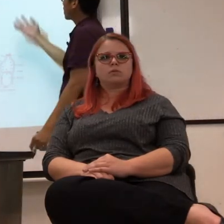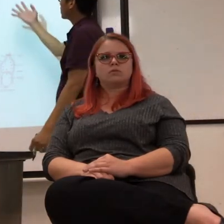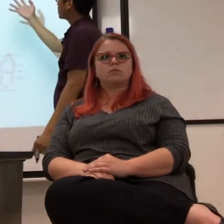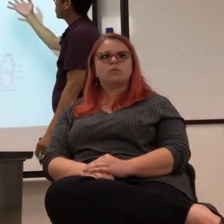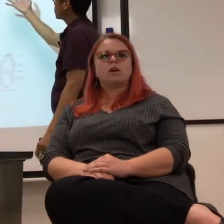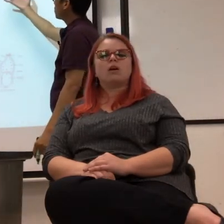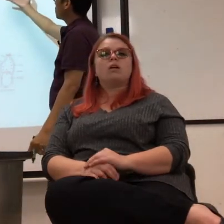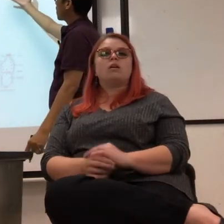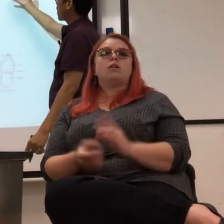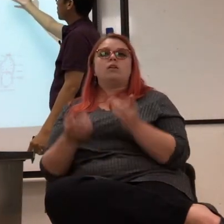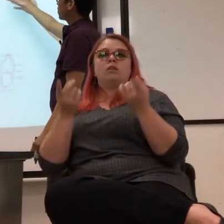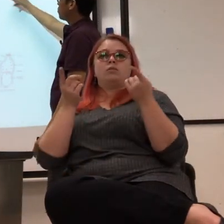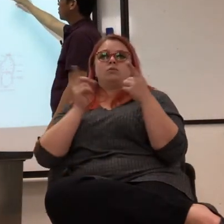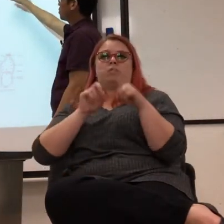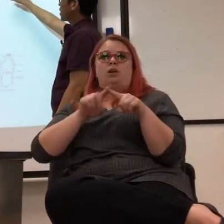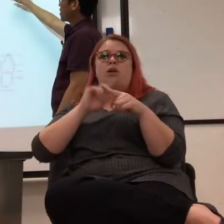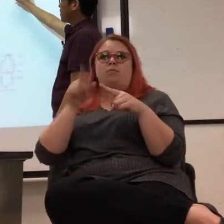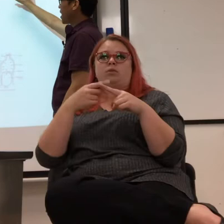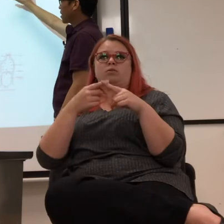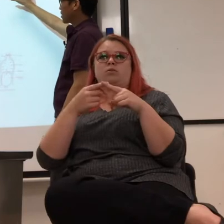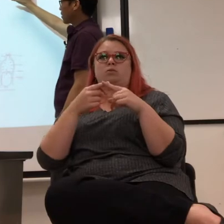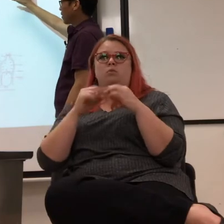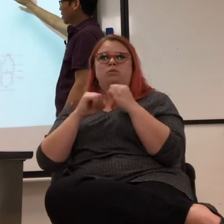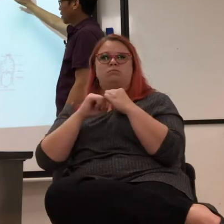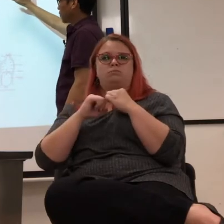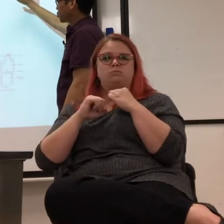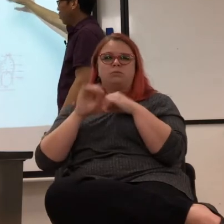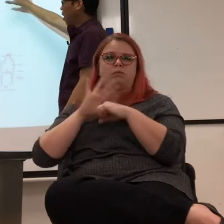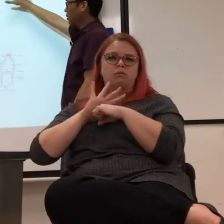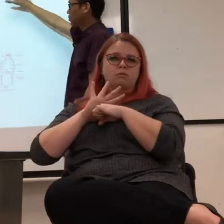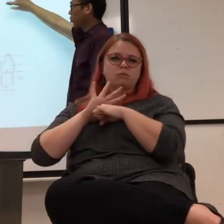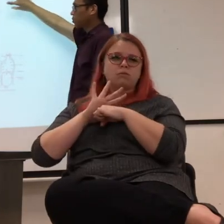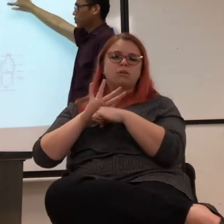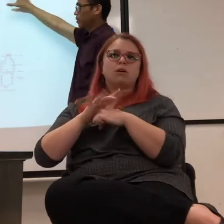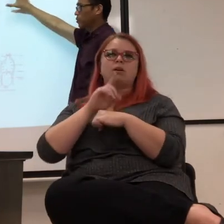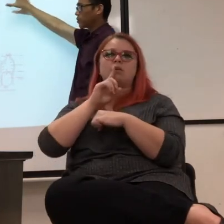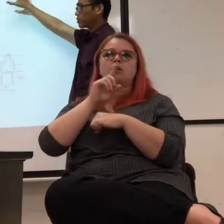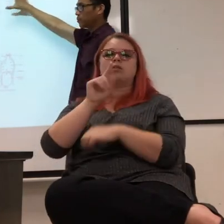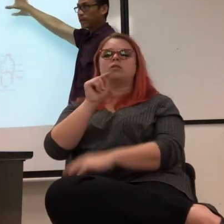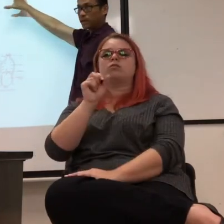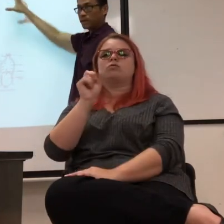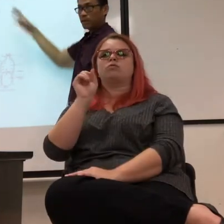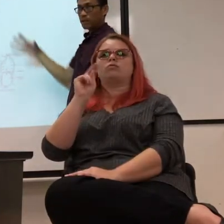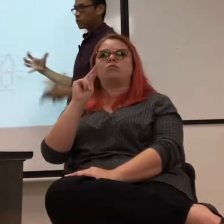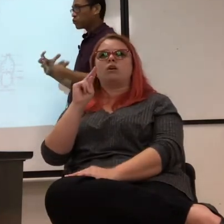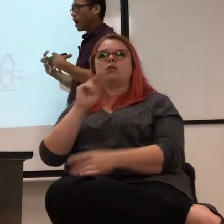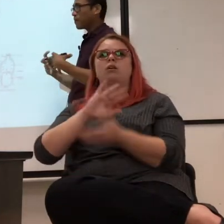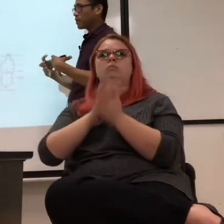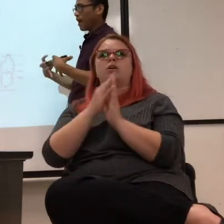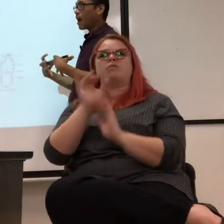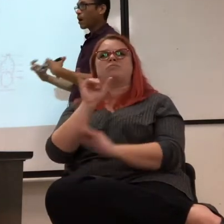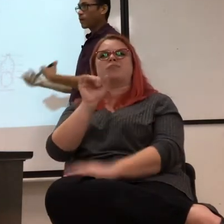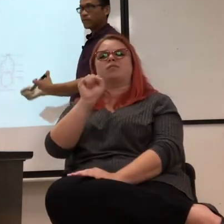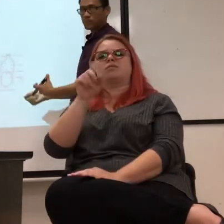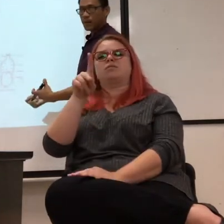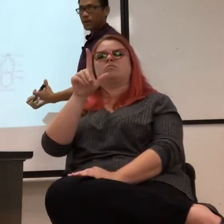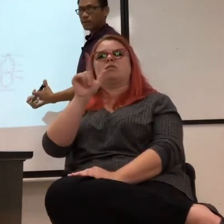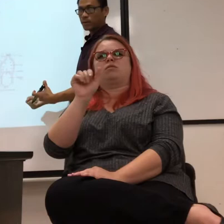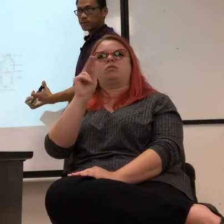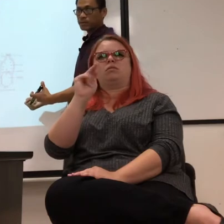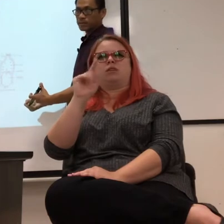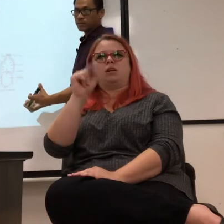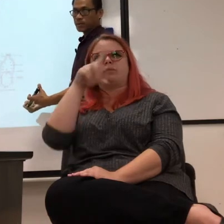So what happens is, when you do that, you kind of make the trunk, the torso, into a splint, because you're trapping the air in